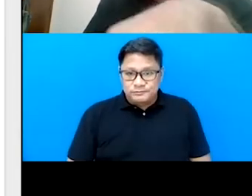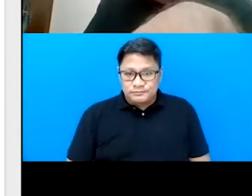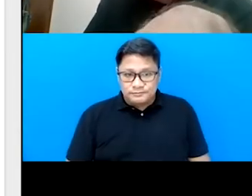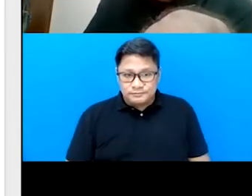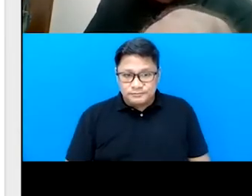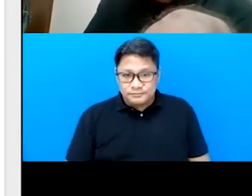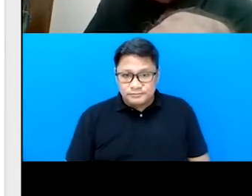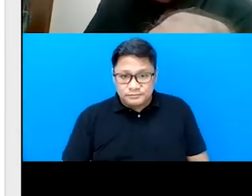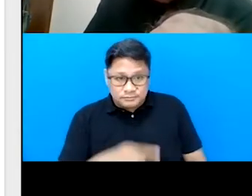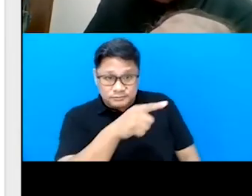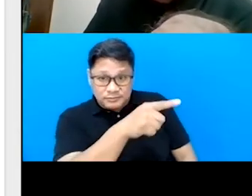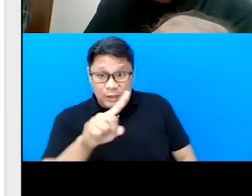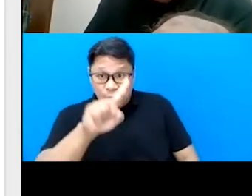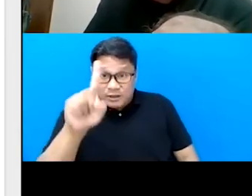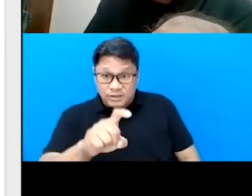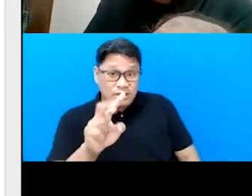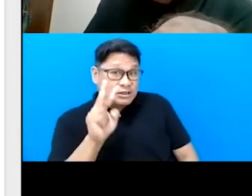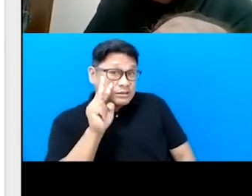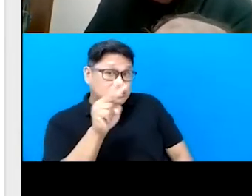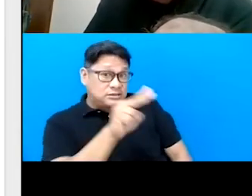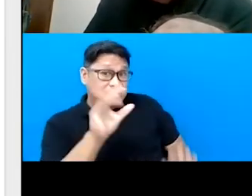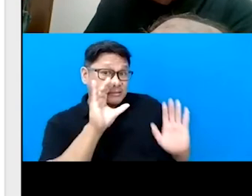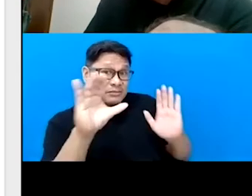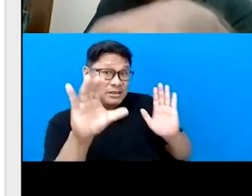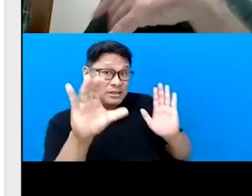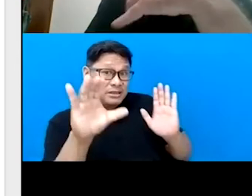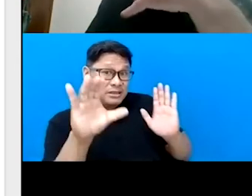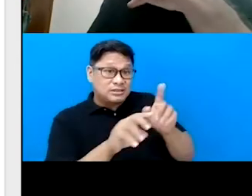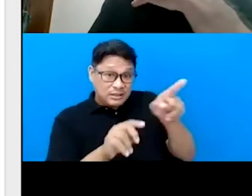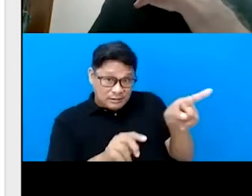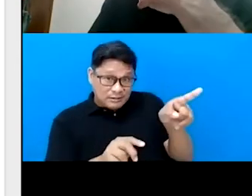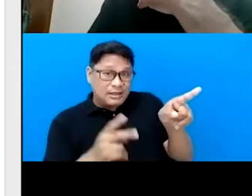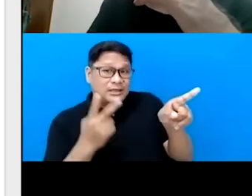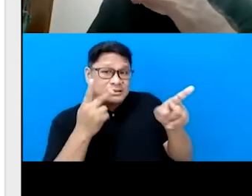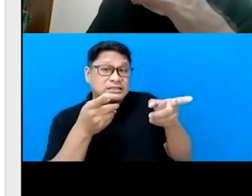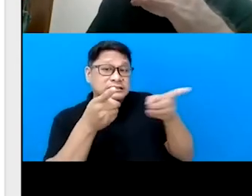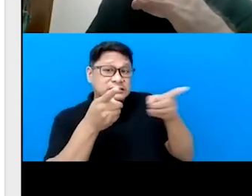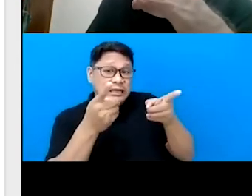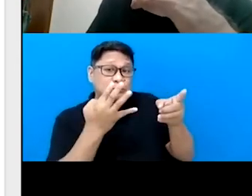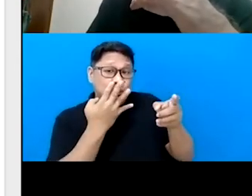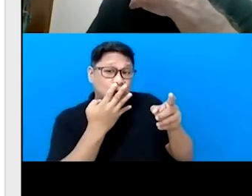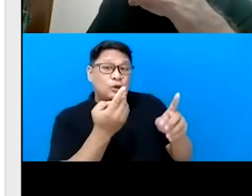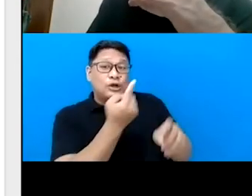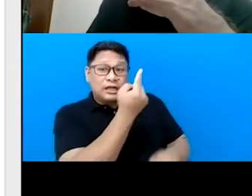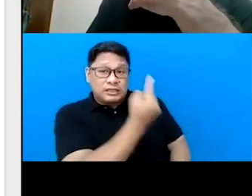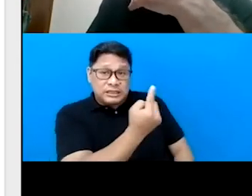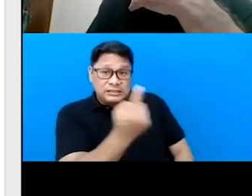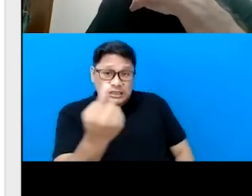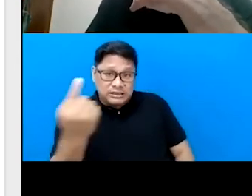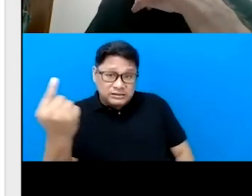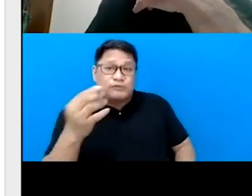Because the question says, look at the picture above again and describe the color of each fruit in a complete